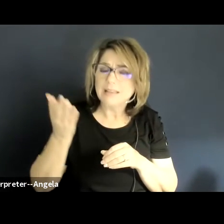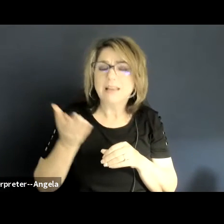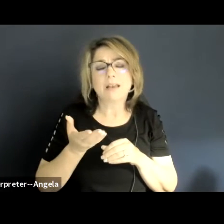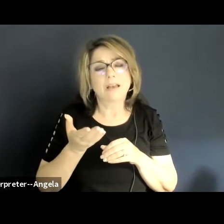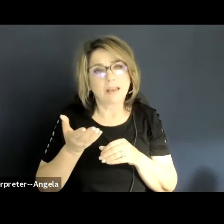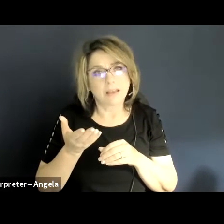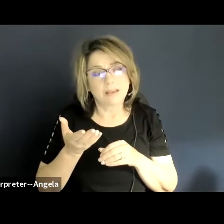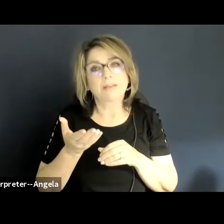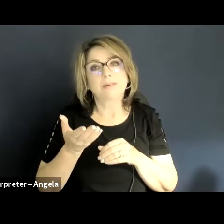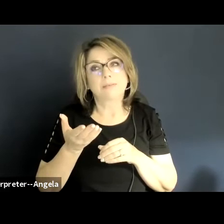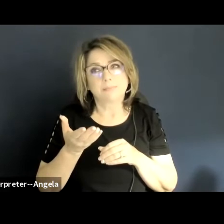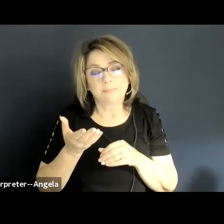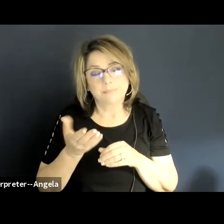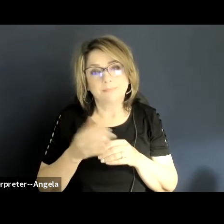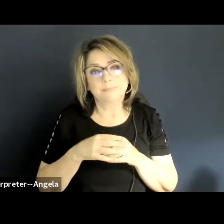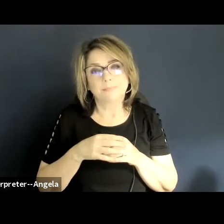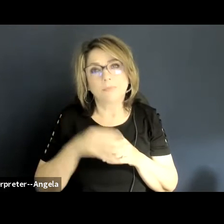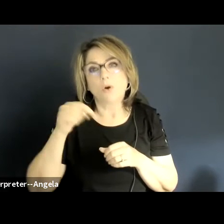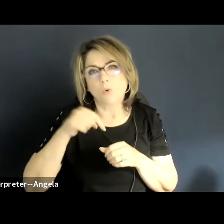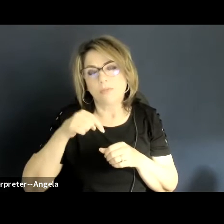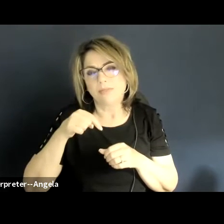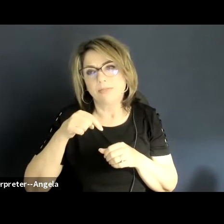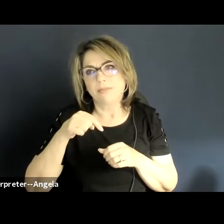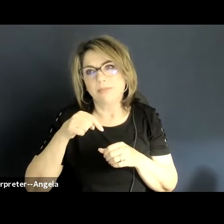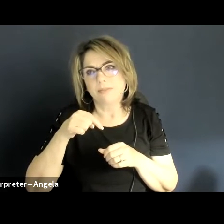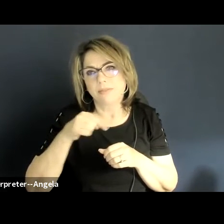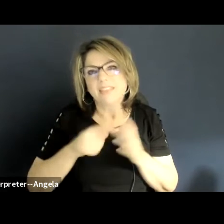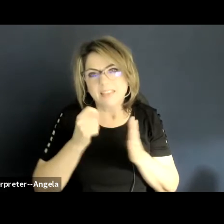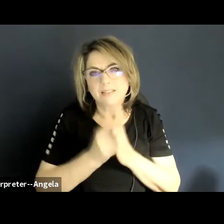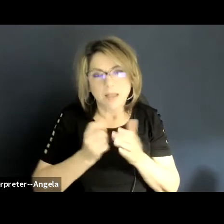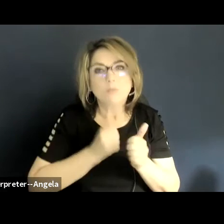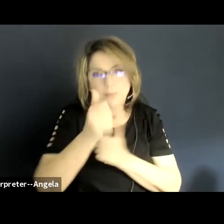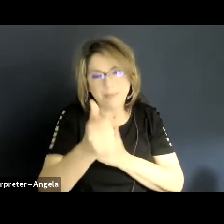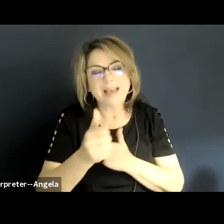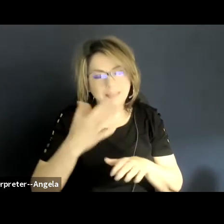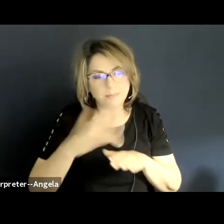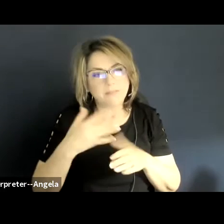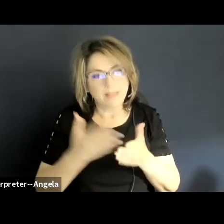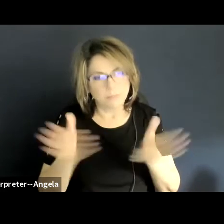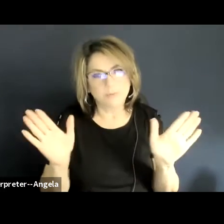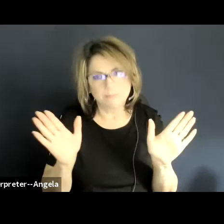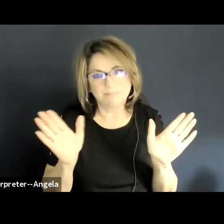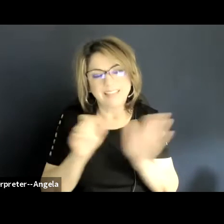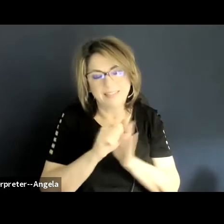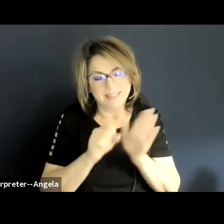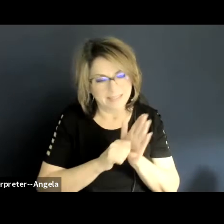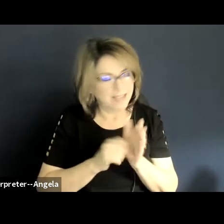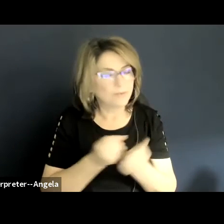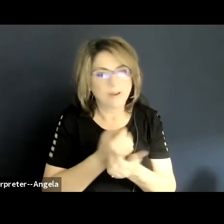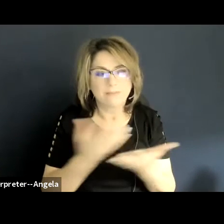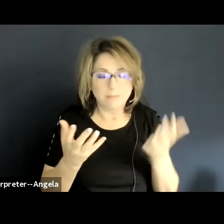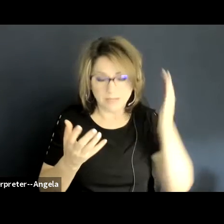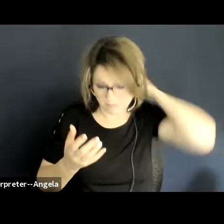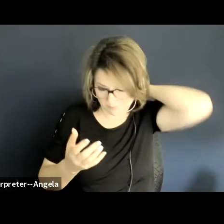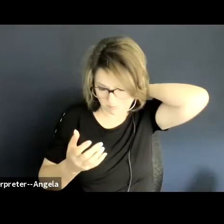to pass without, and it'll be available statewide to everybody. There is a big